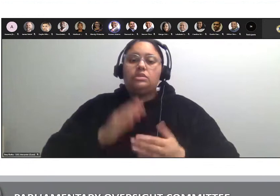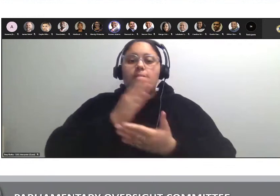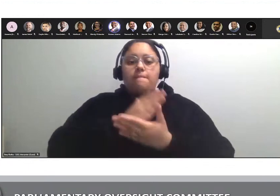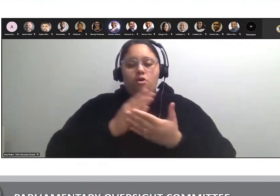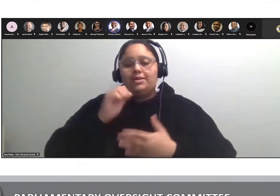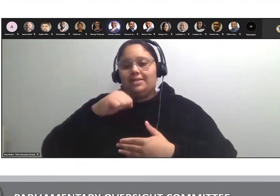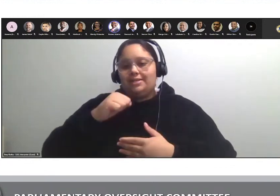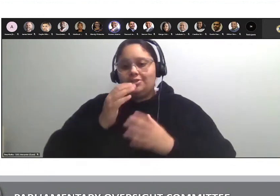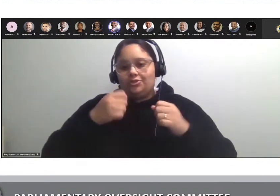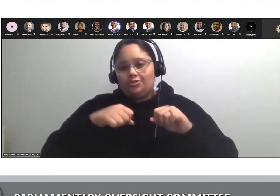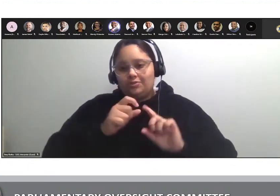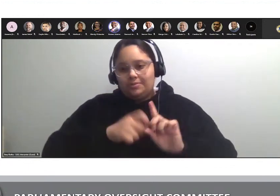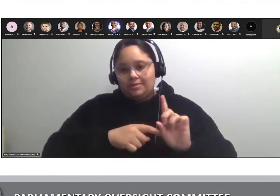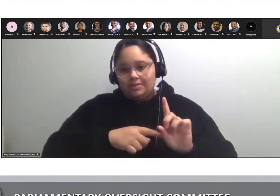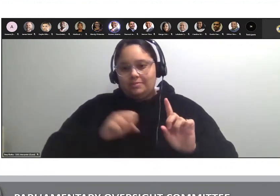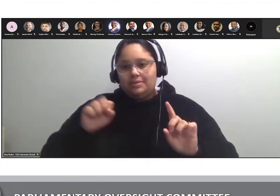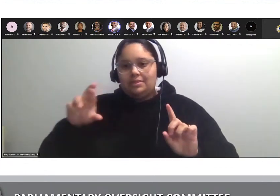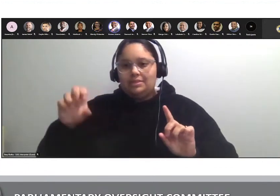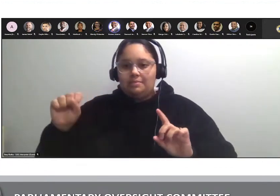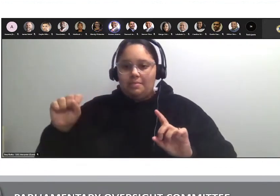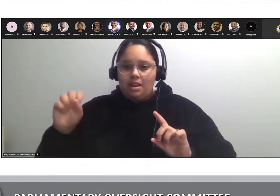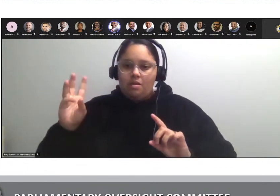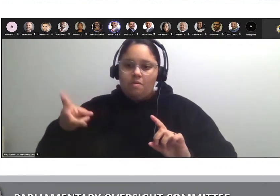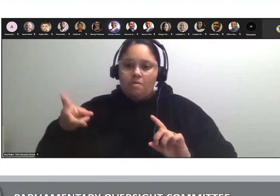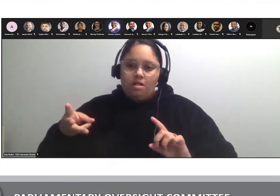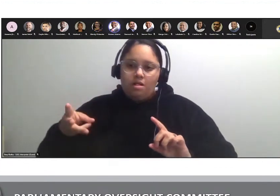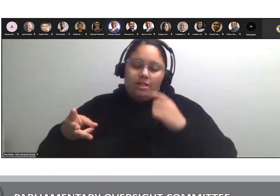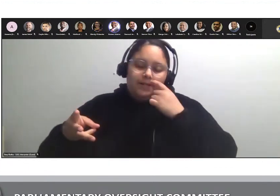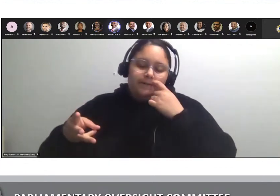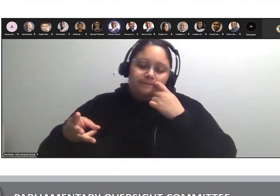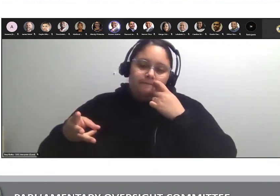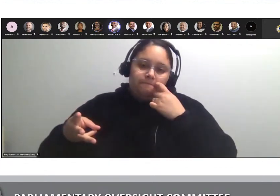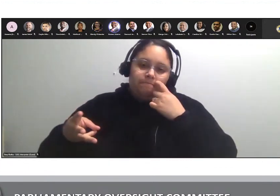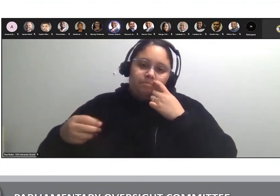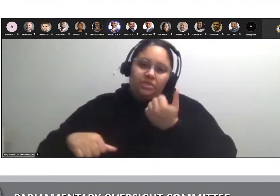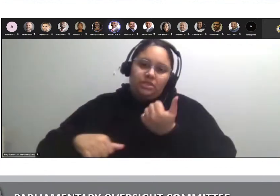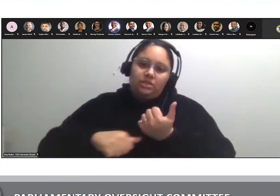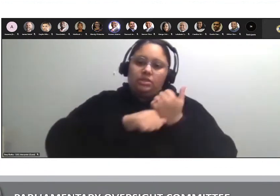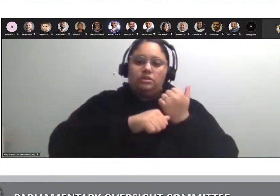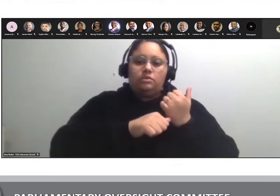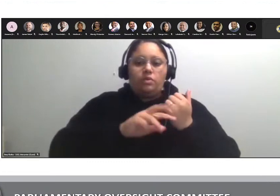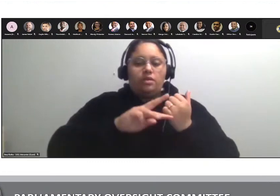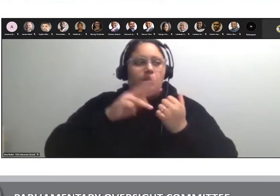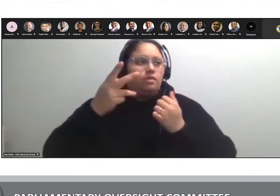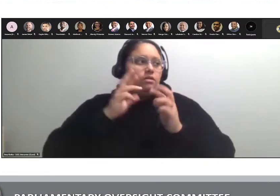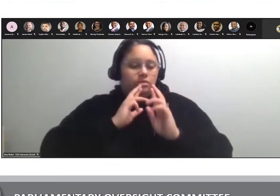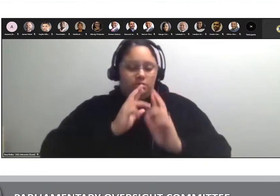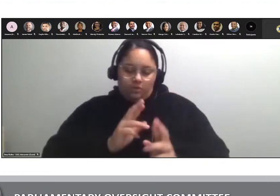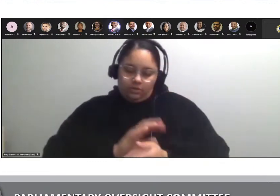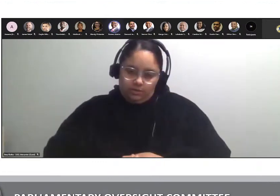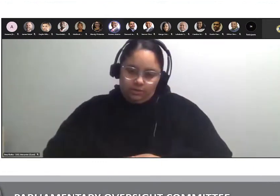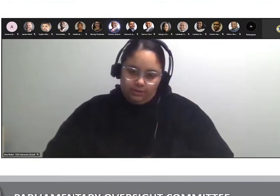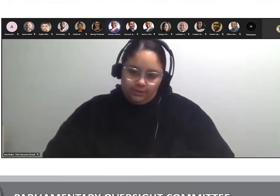Partly, yes, Chairperson. Mr. Stamele would assist with the rest of the response.